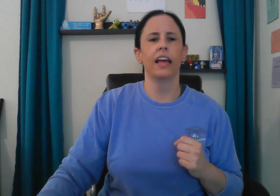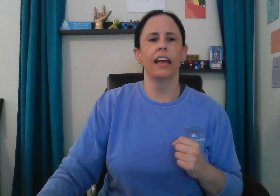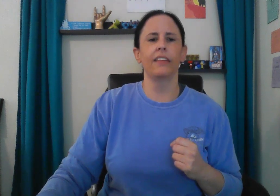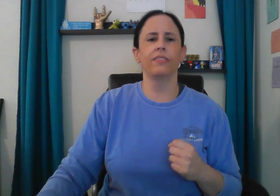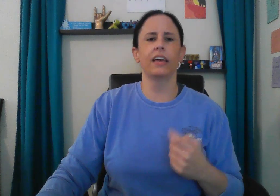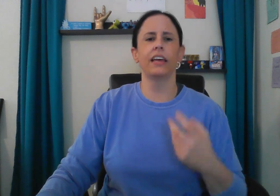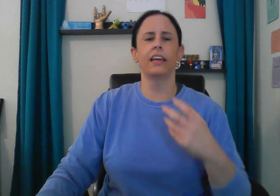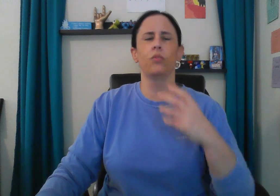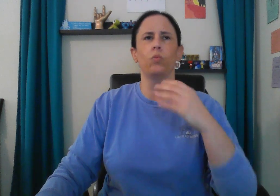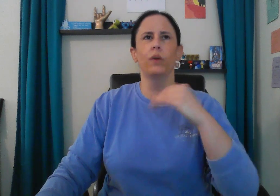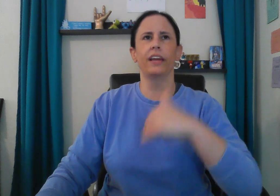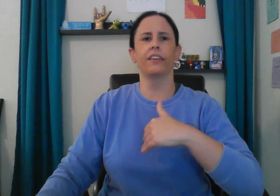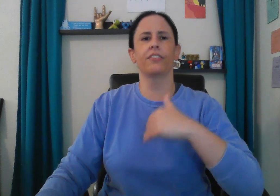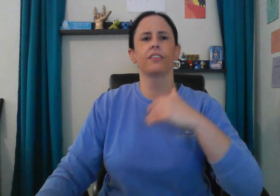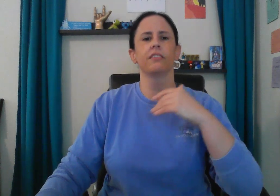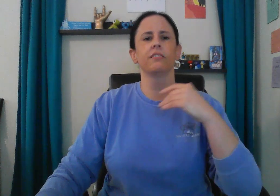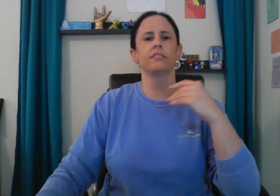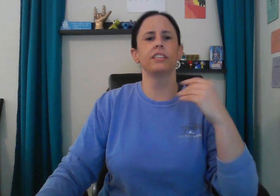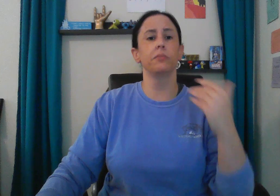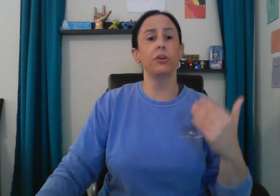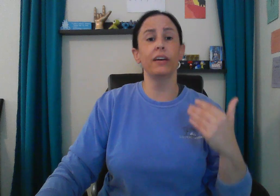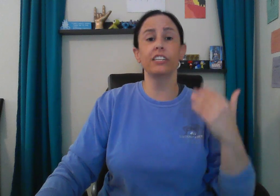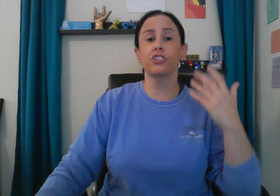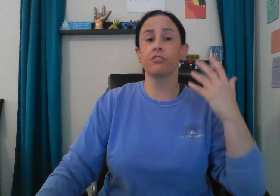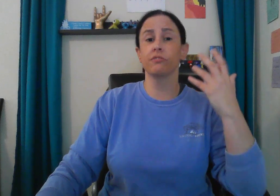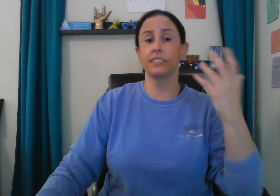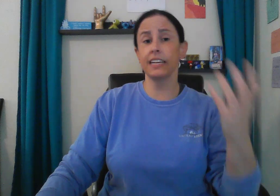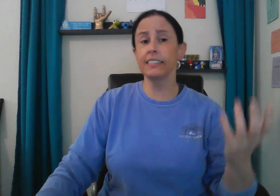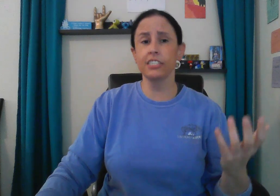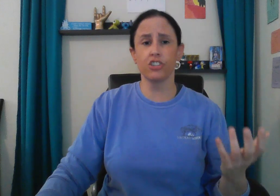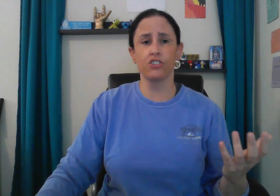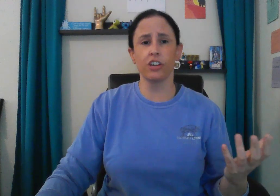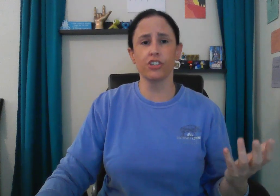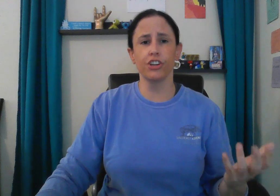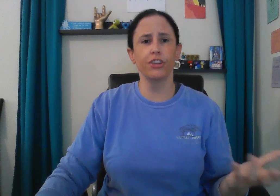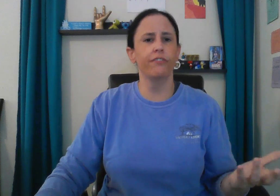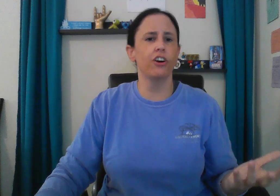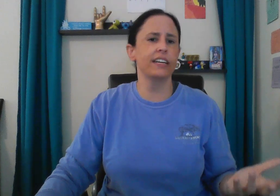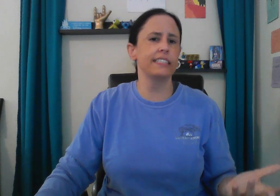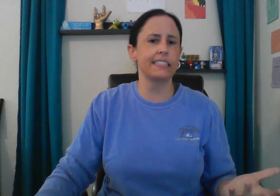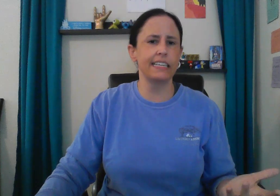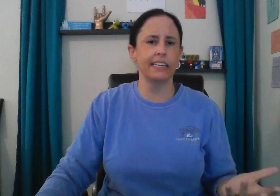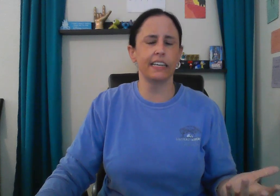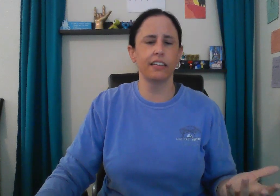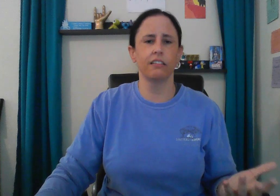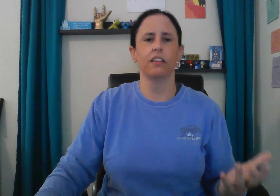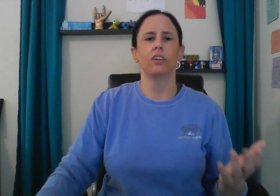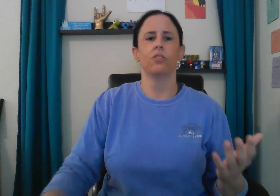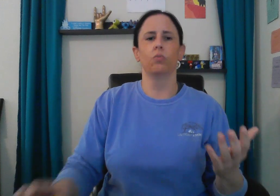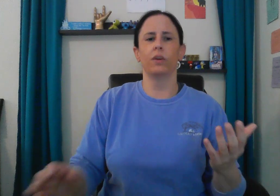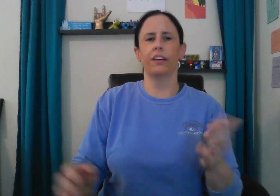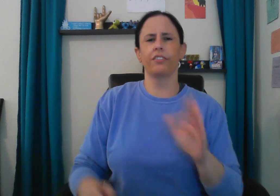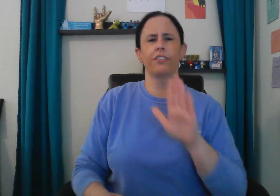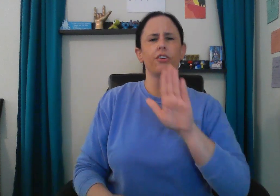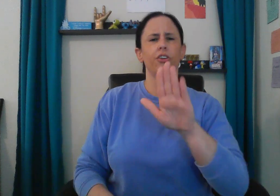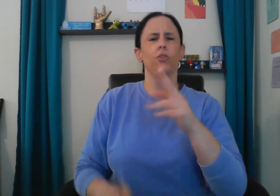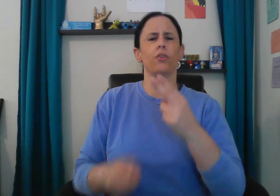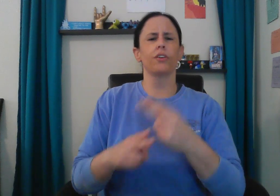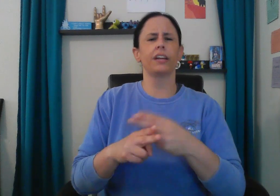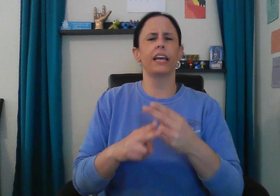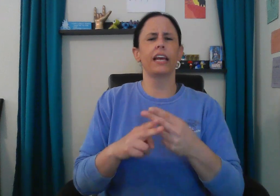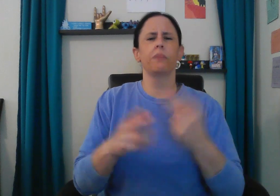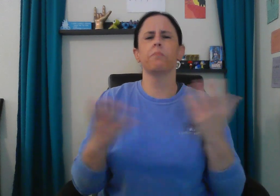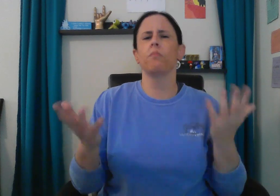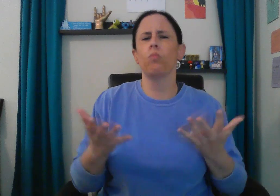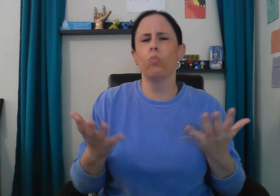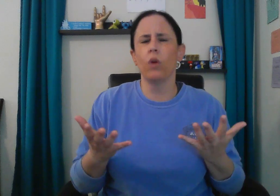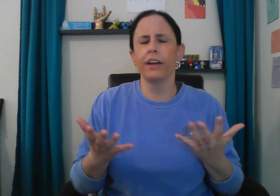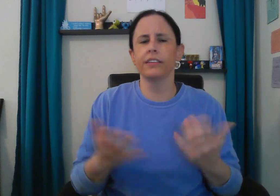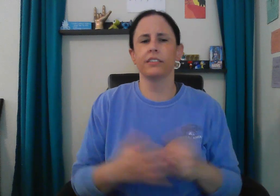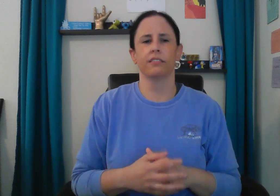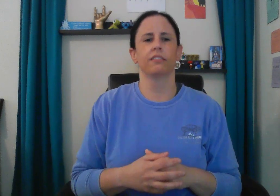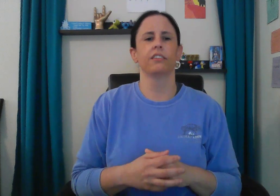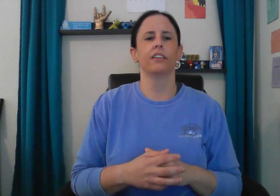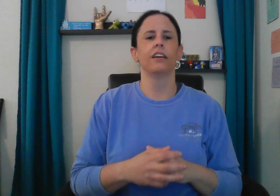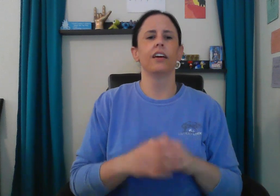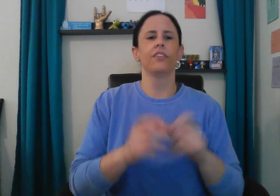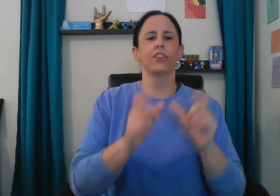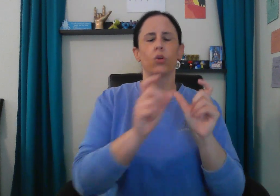And then with WH sentence structure, you've already seen it with your name, what. The